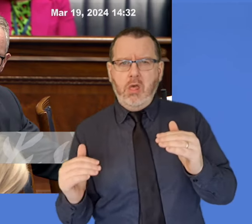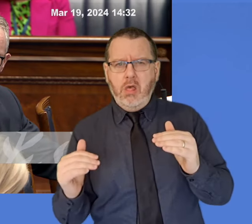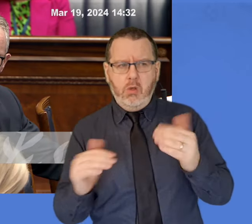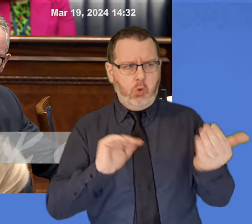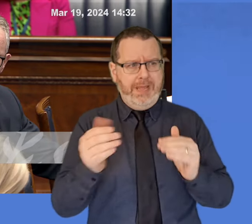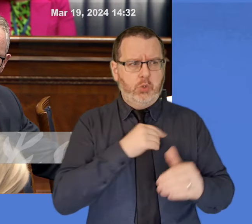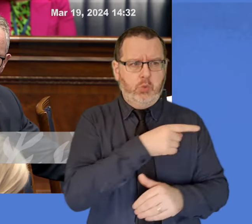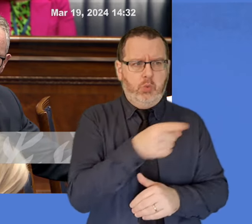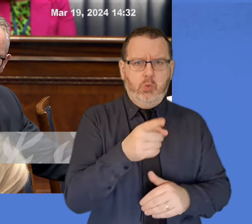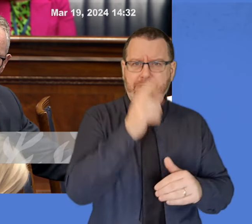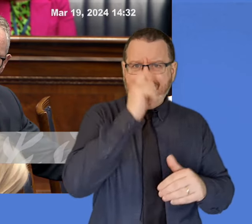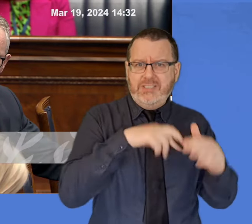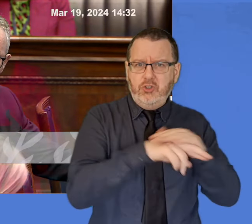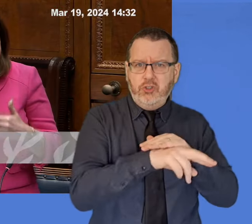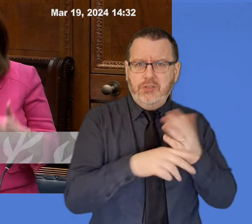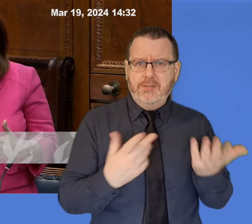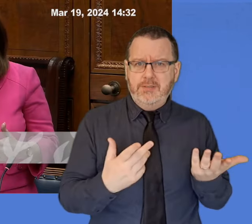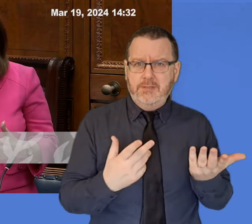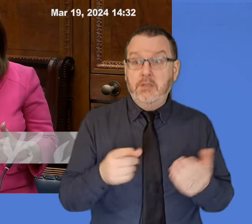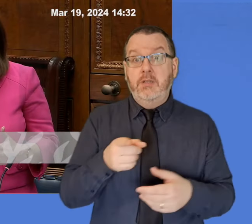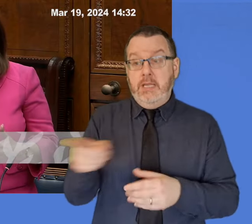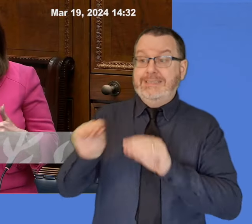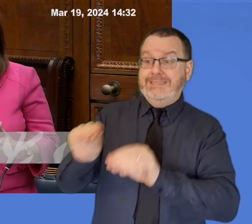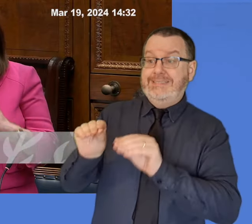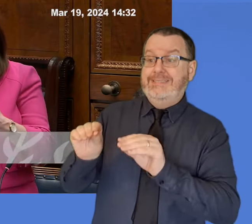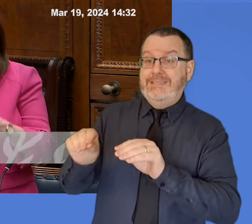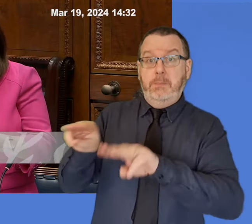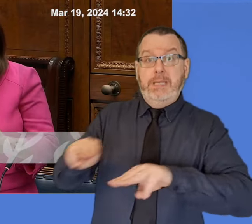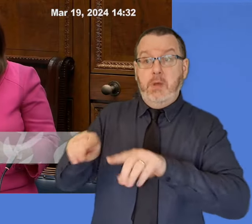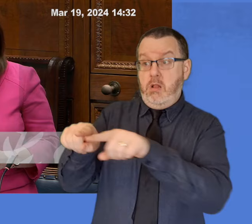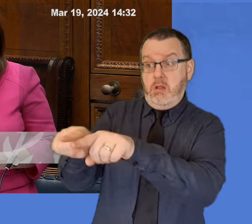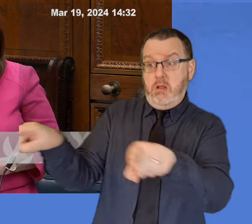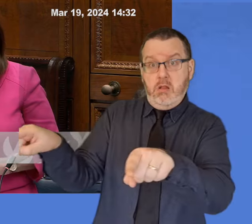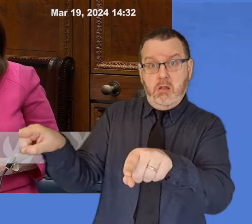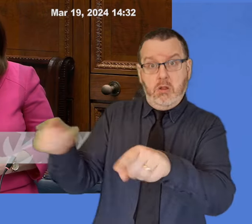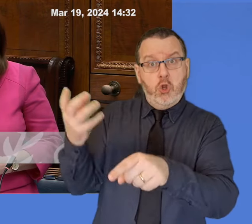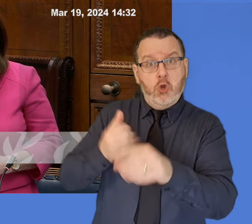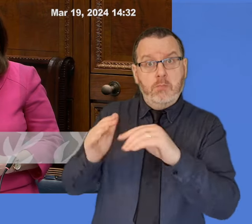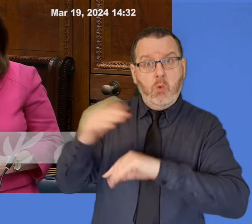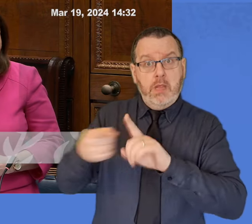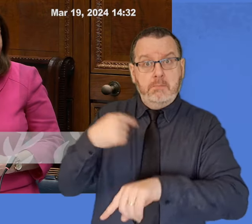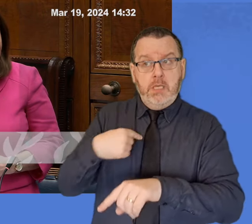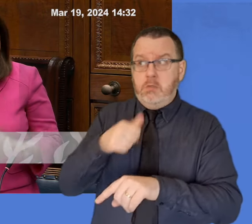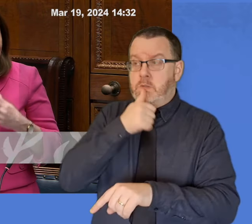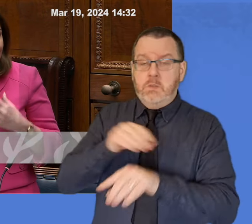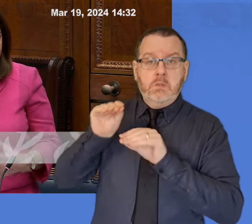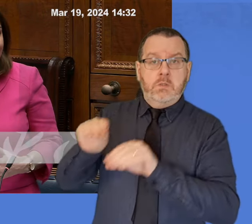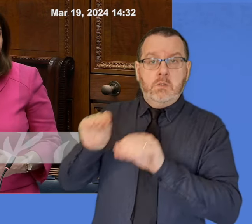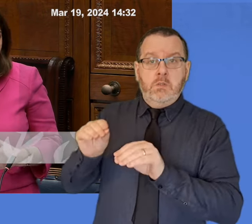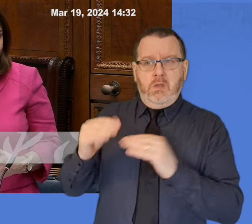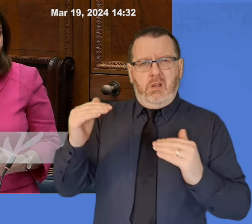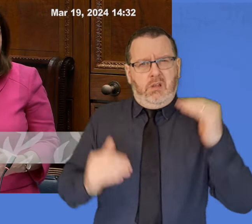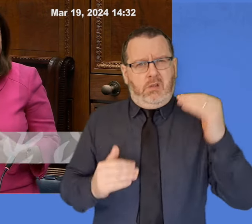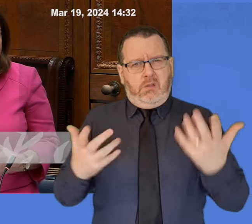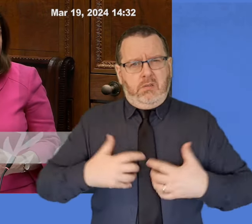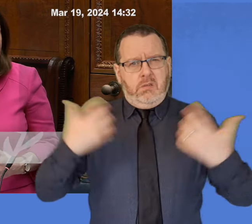staff and their colleges. They're actually teaching people that are being paid more than them in those higher level apprenticeship programme. Is there anything that you